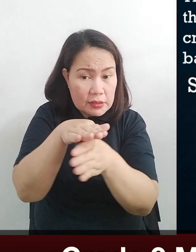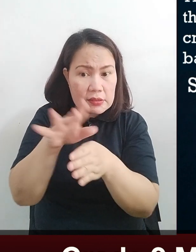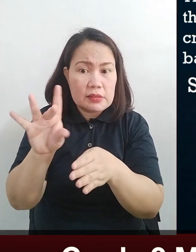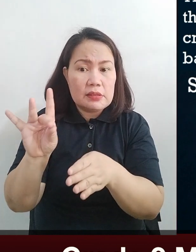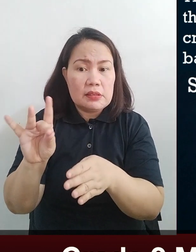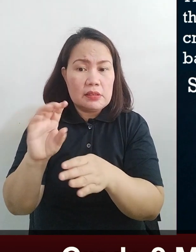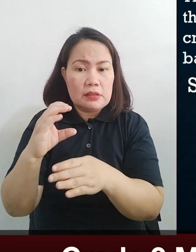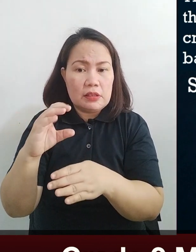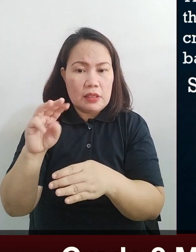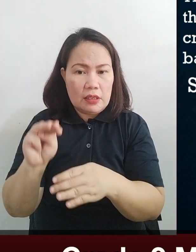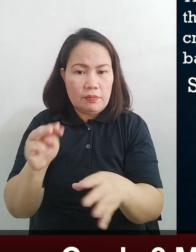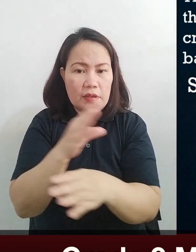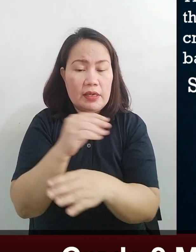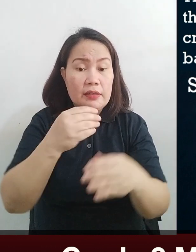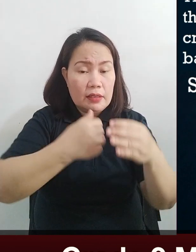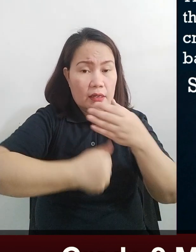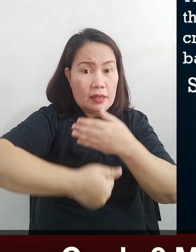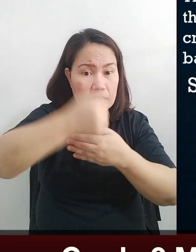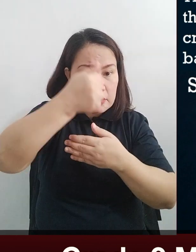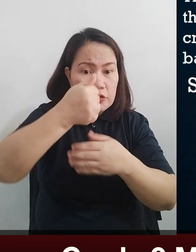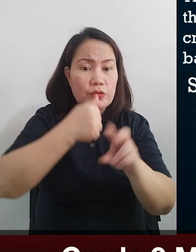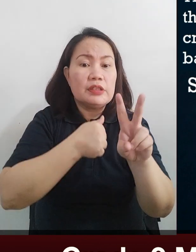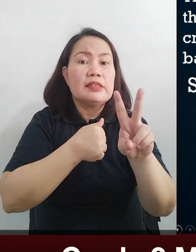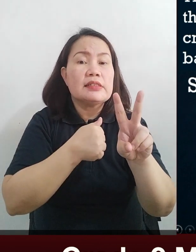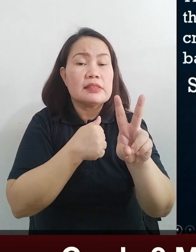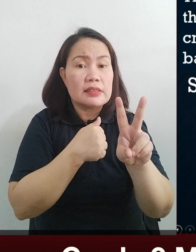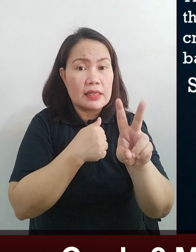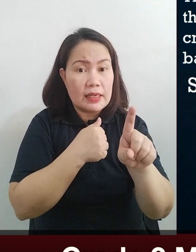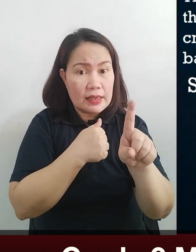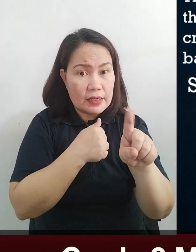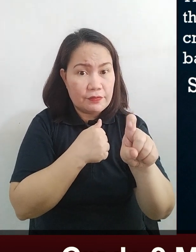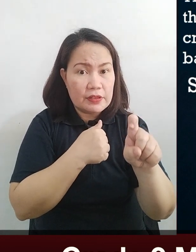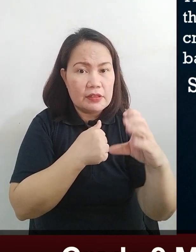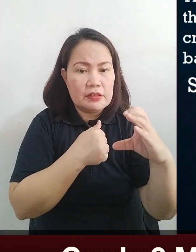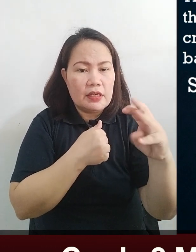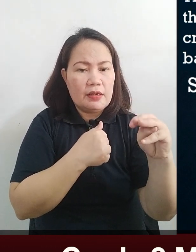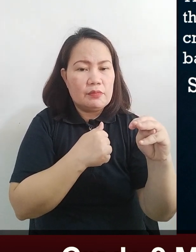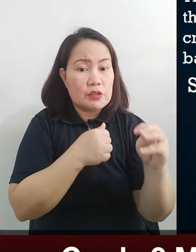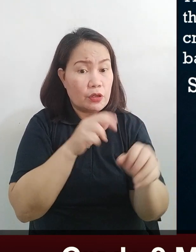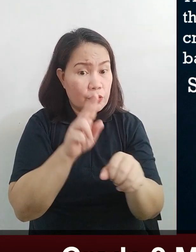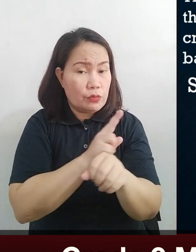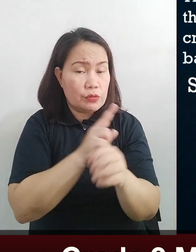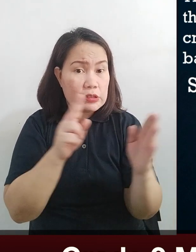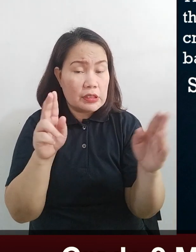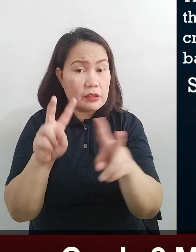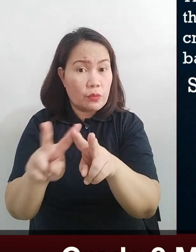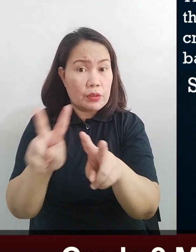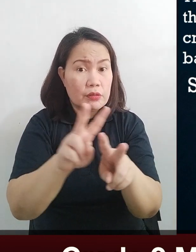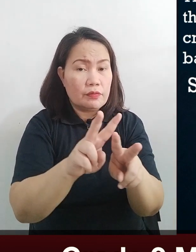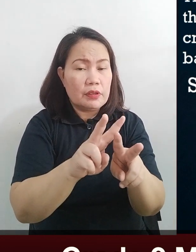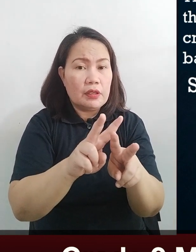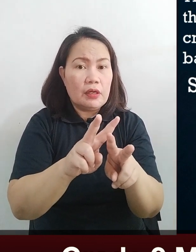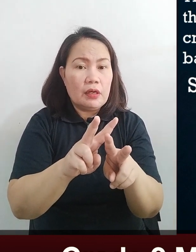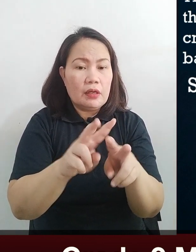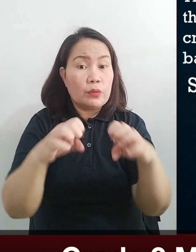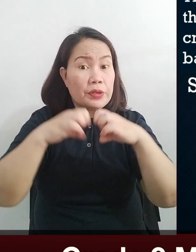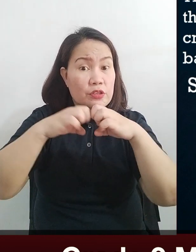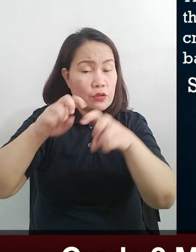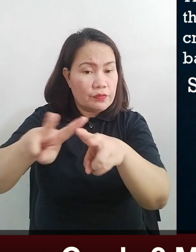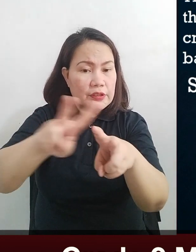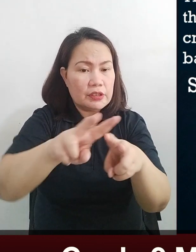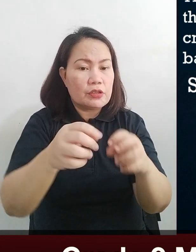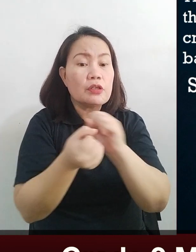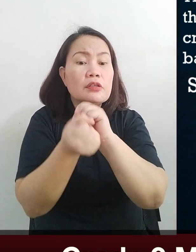8 cm and whose altitude is 11 cm. So, gamit yung equation of variation natin, so papalitan